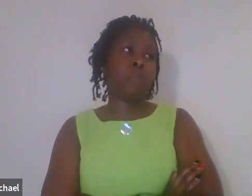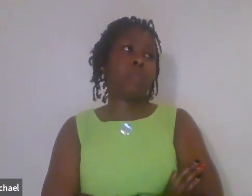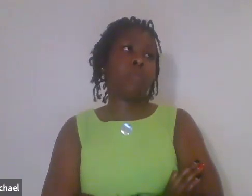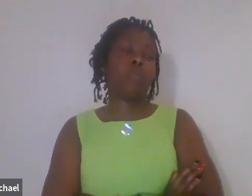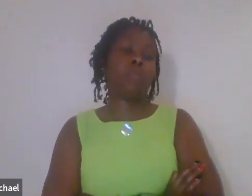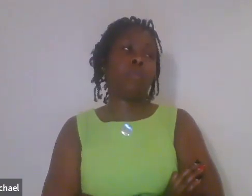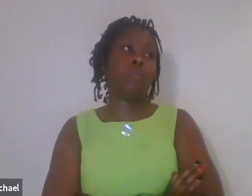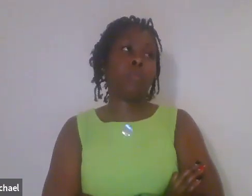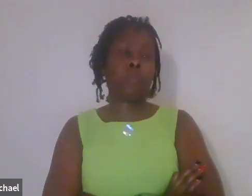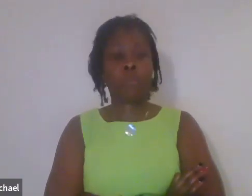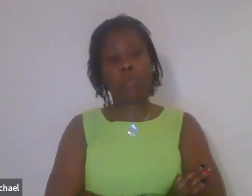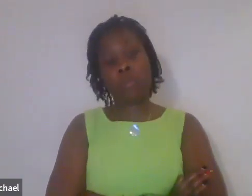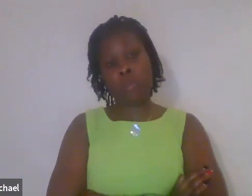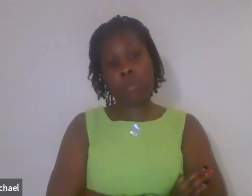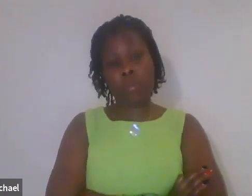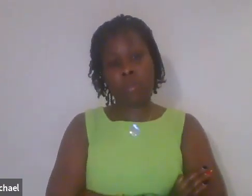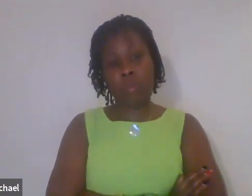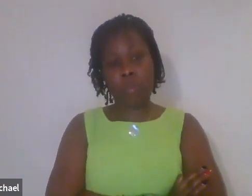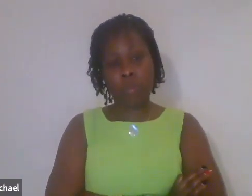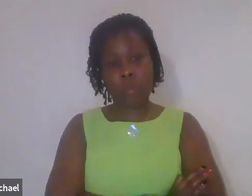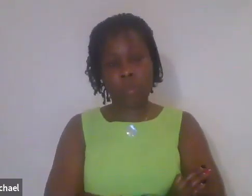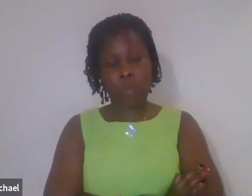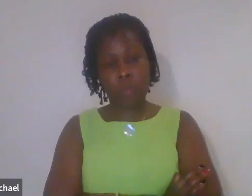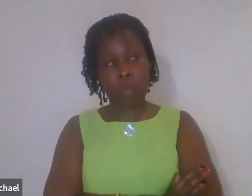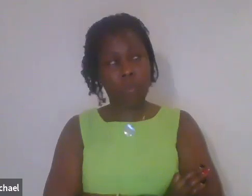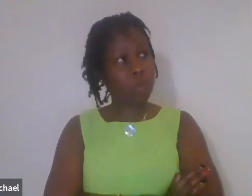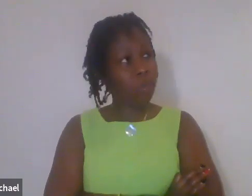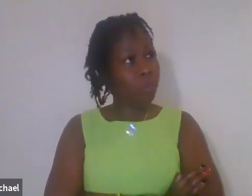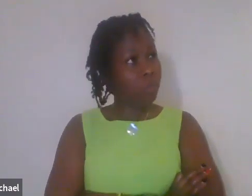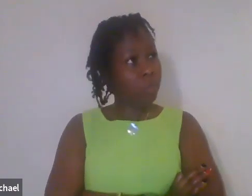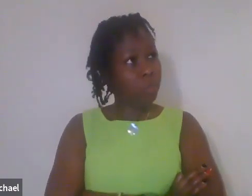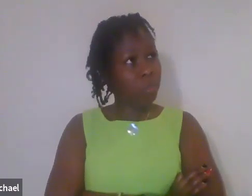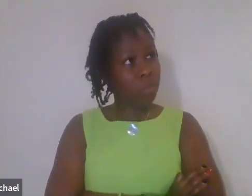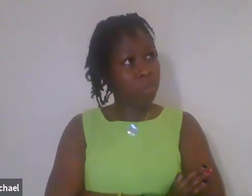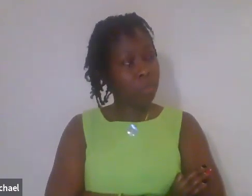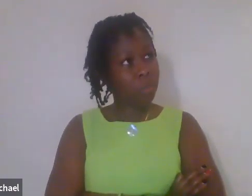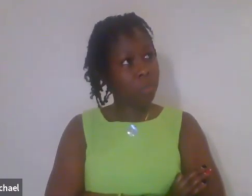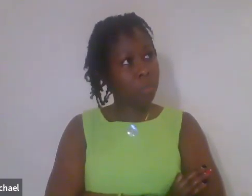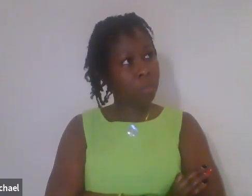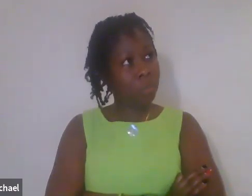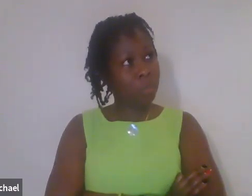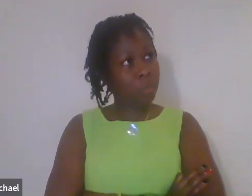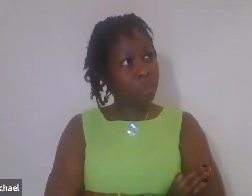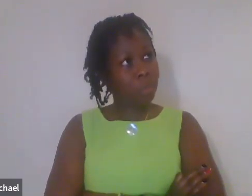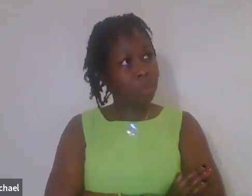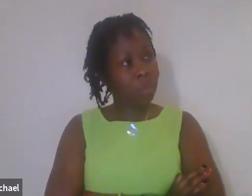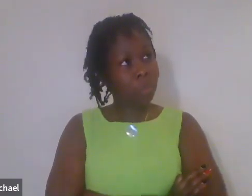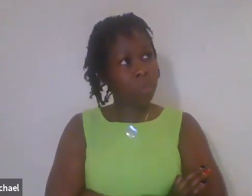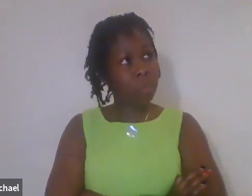So if we don't have any other question, I want to get a volunteer who will give a vote of thanks